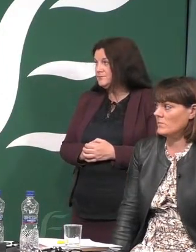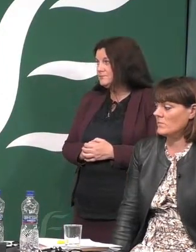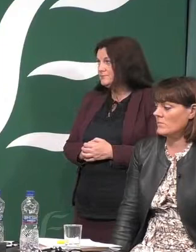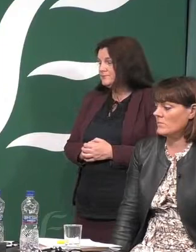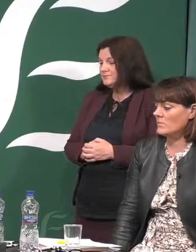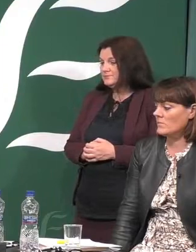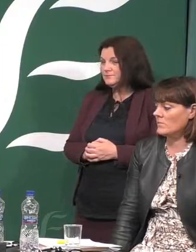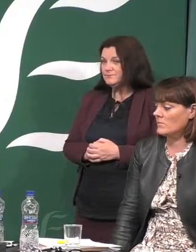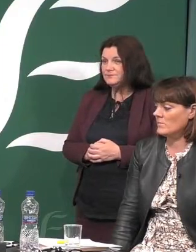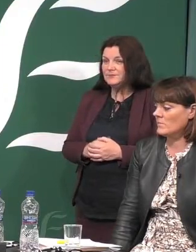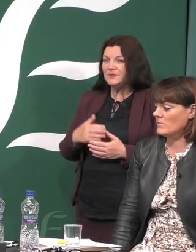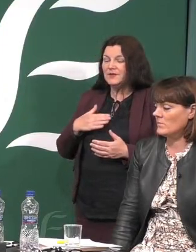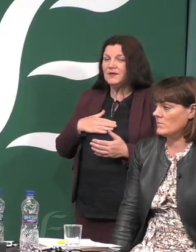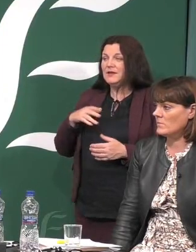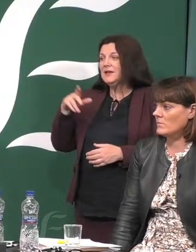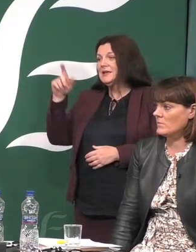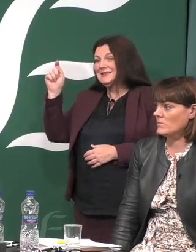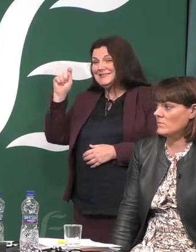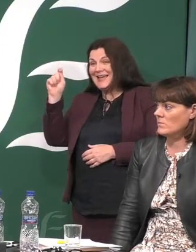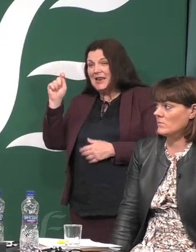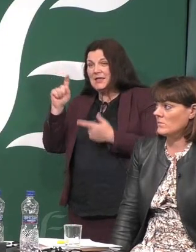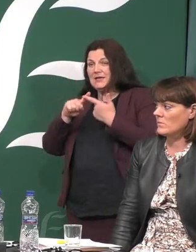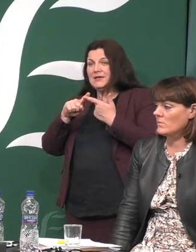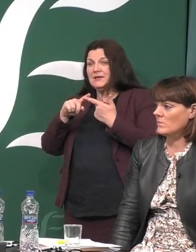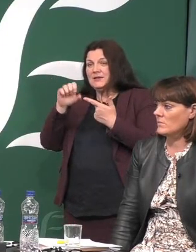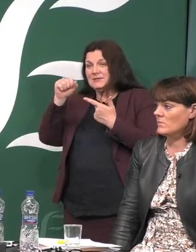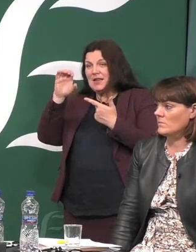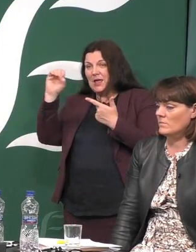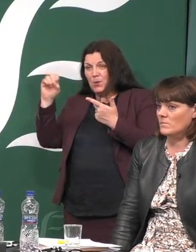Read an email now, Paul. Talis, Sligo and UL.